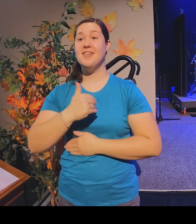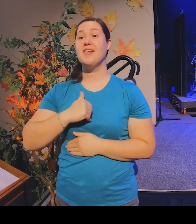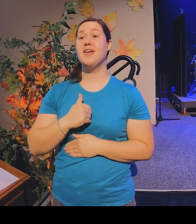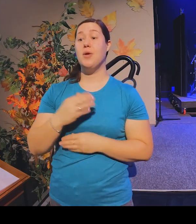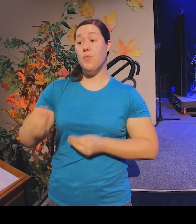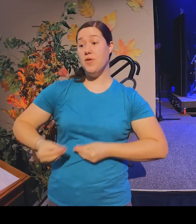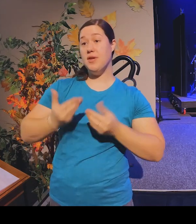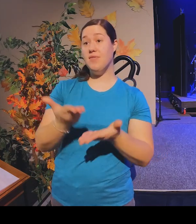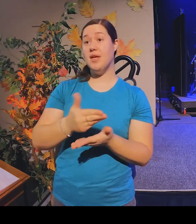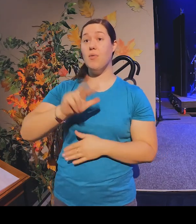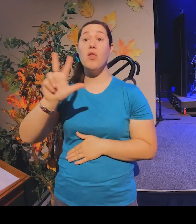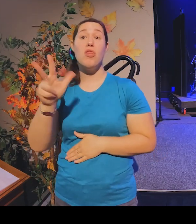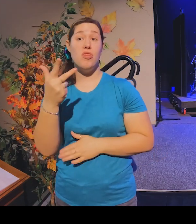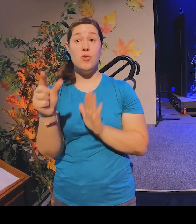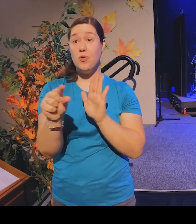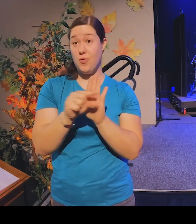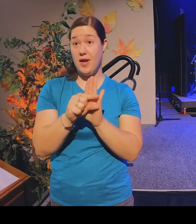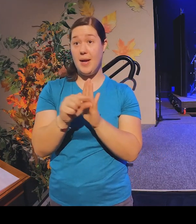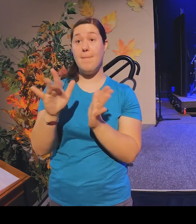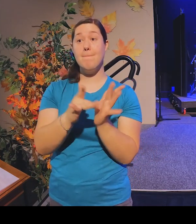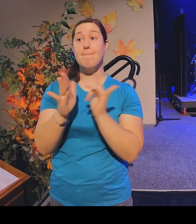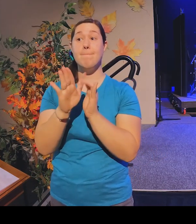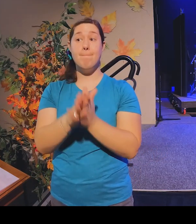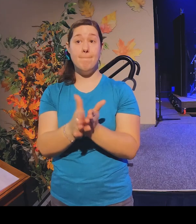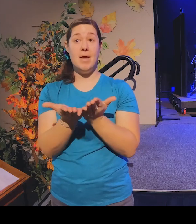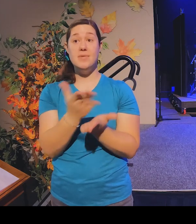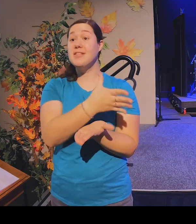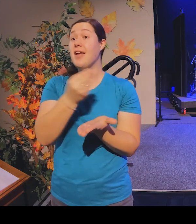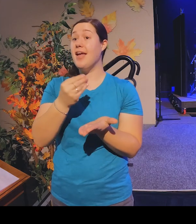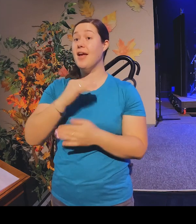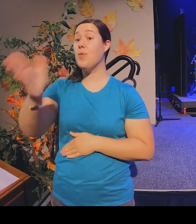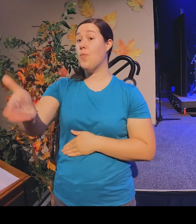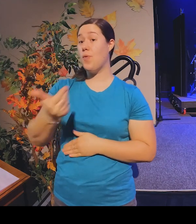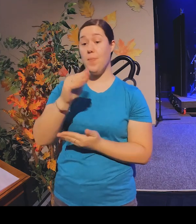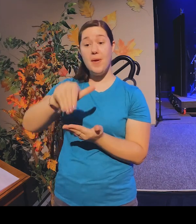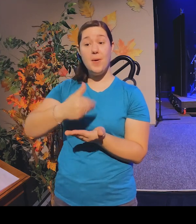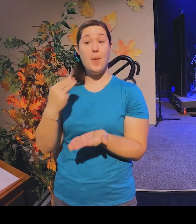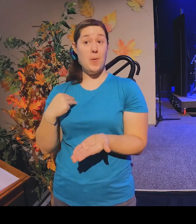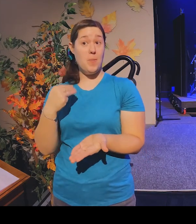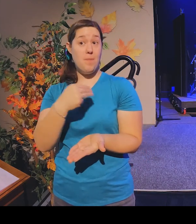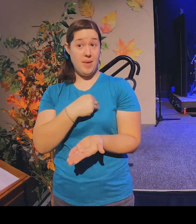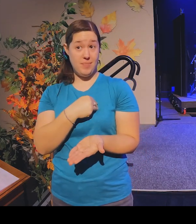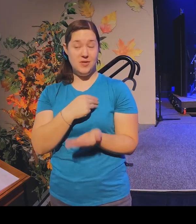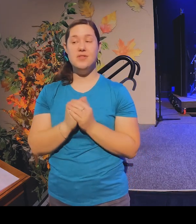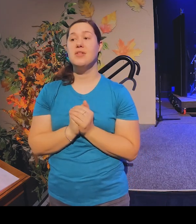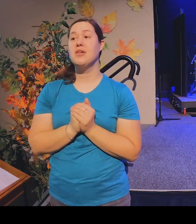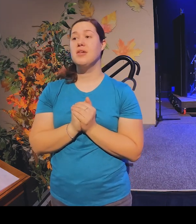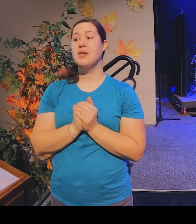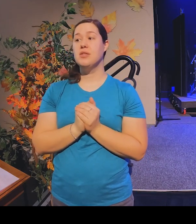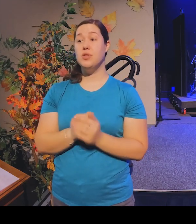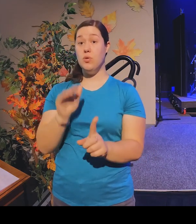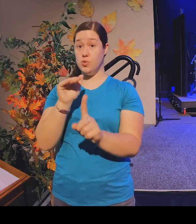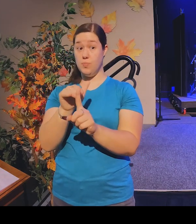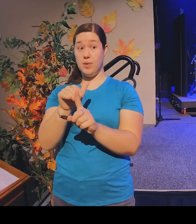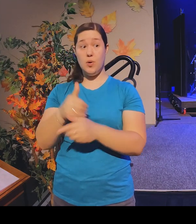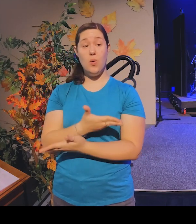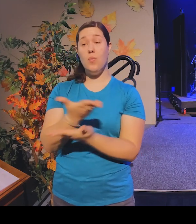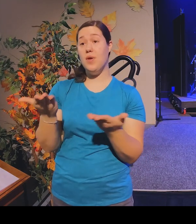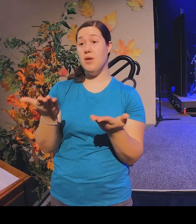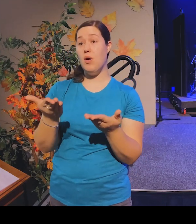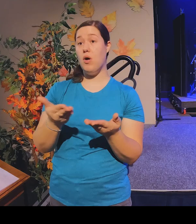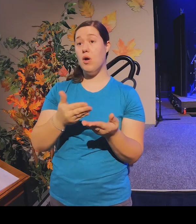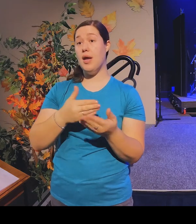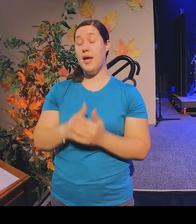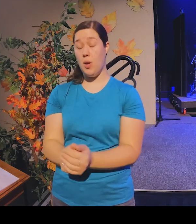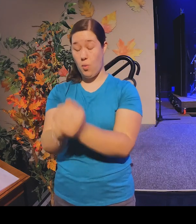lot of joy to be had, as always, in this 9:30 praise service. Just to remind us, we are, of course, a worship plus three church,